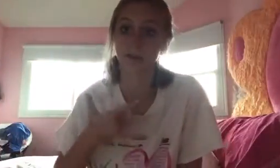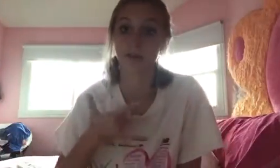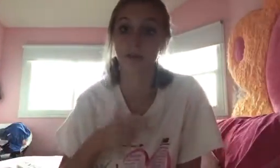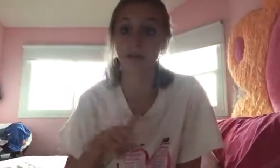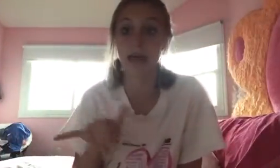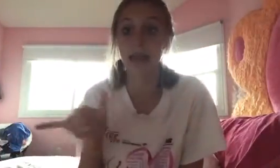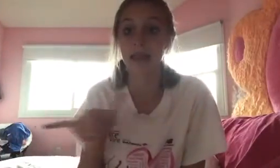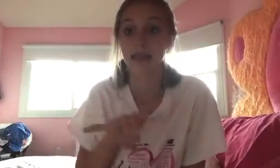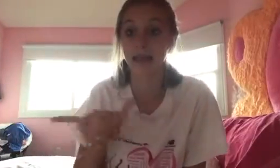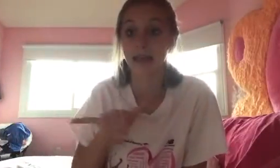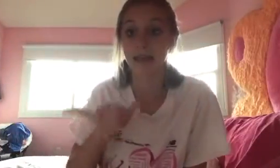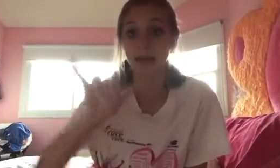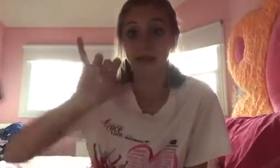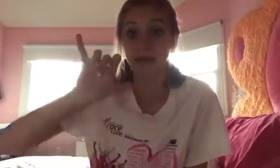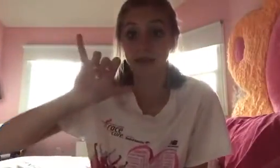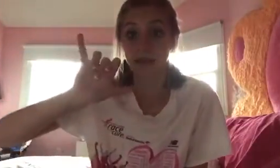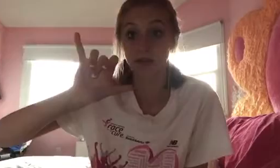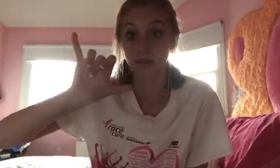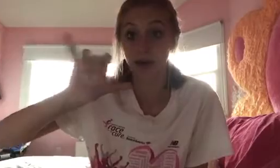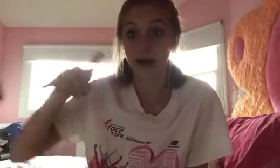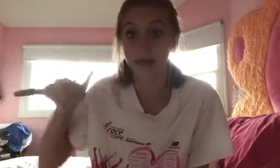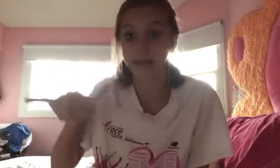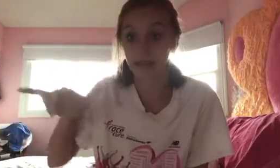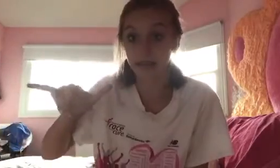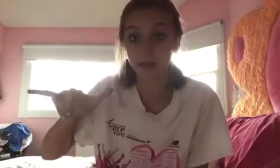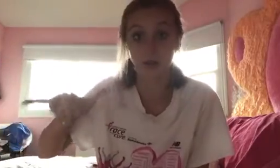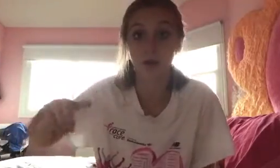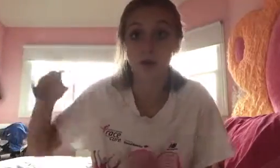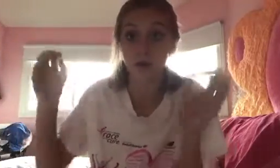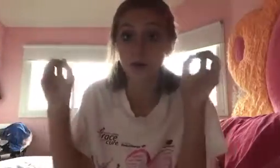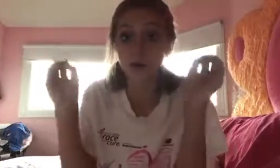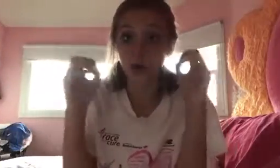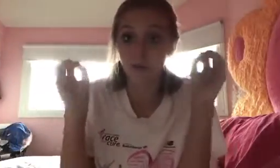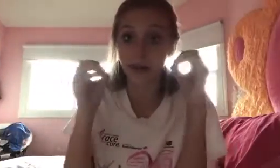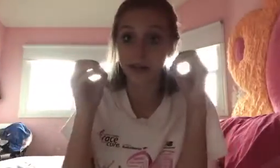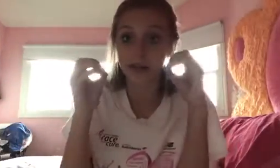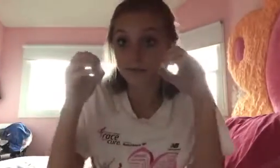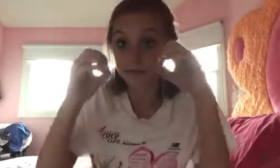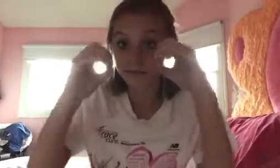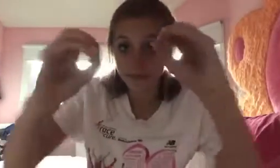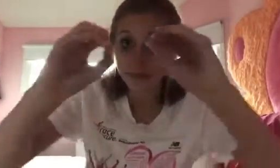feel like, why like nobody